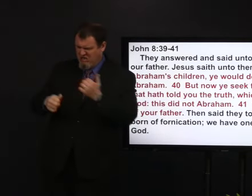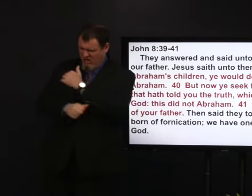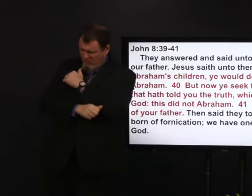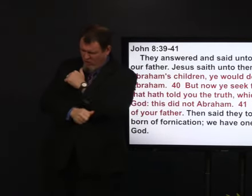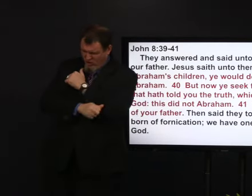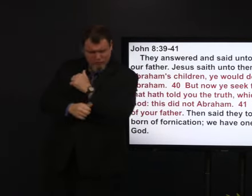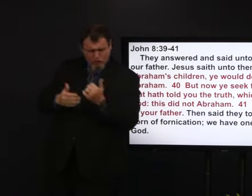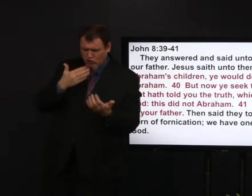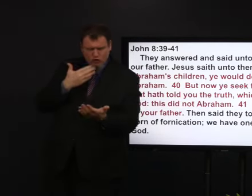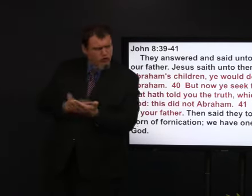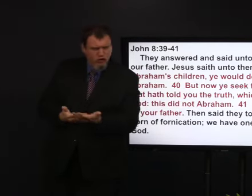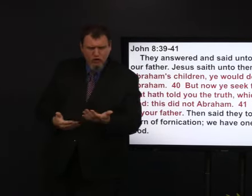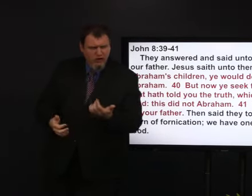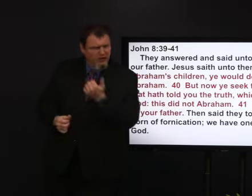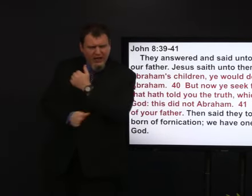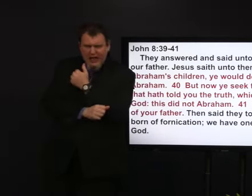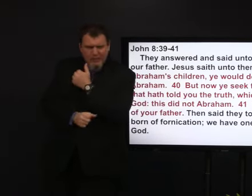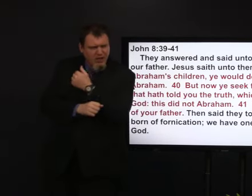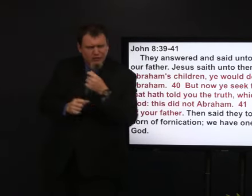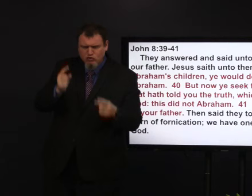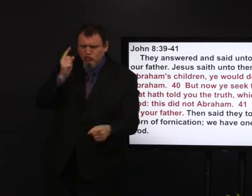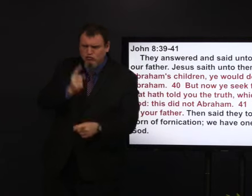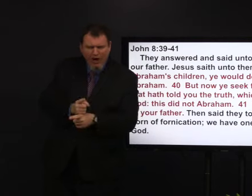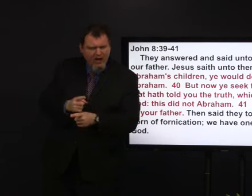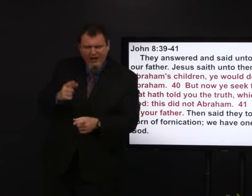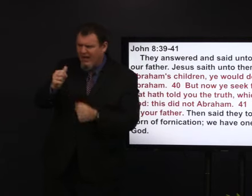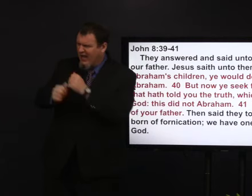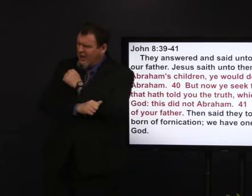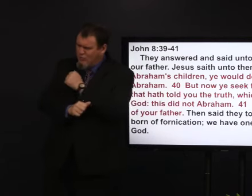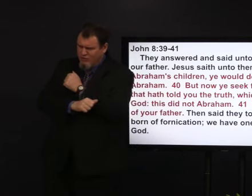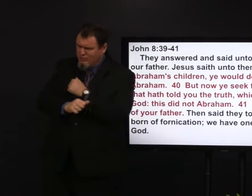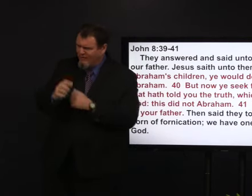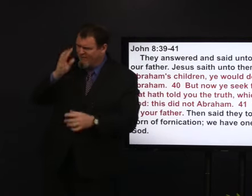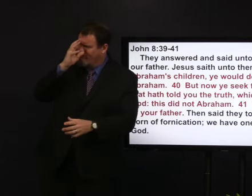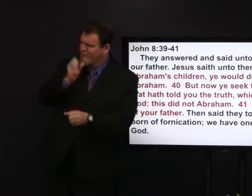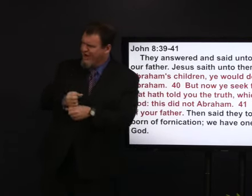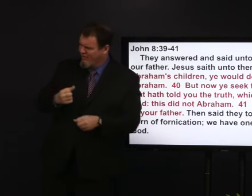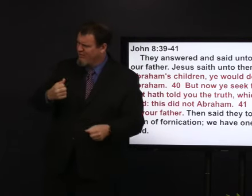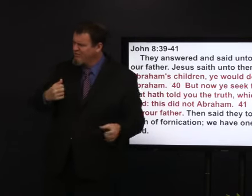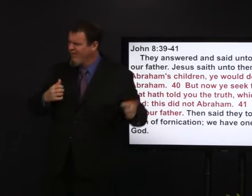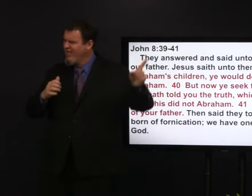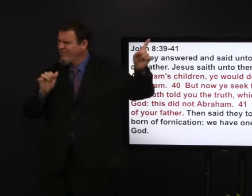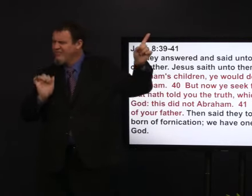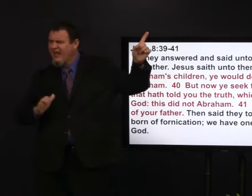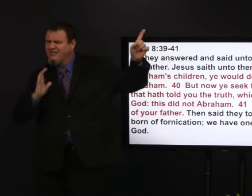You know what your father does? Well, Abraham was good. Abraham was righteous. Faith.